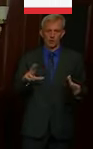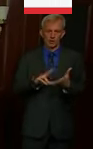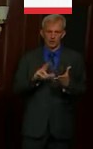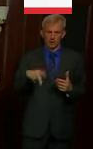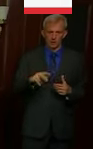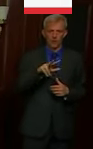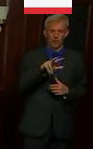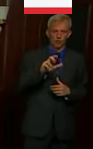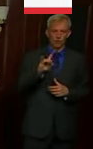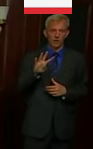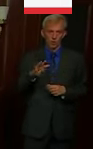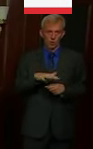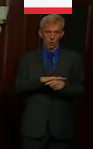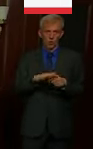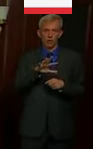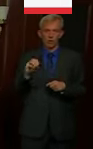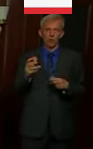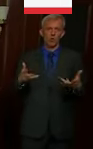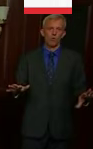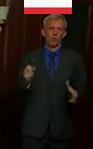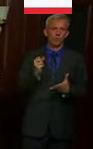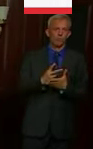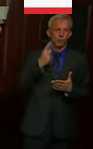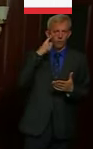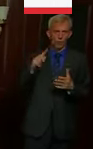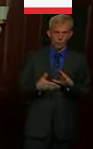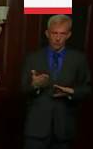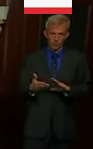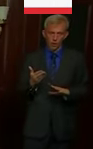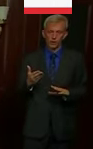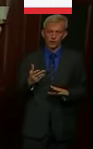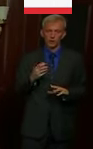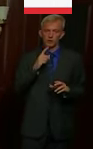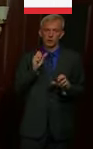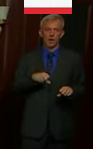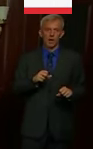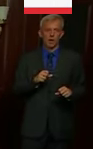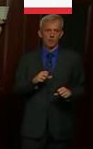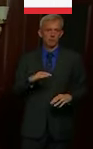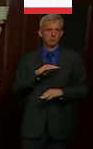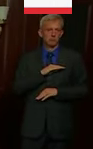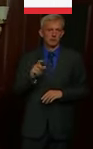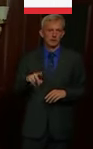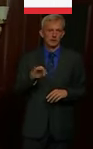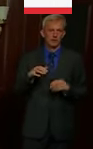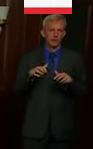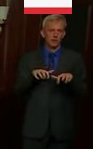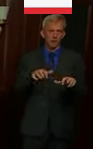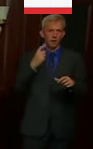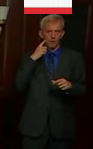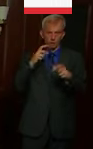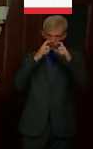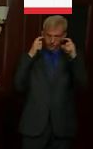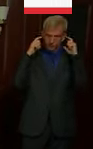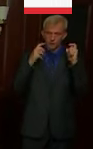384 local companies have already been approved for operations to meet the needs of the public for face coverings, and the more than 600